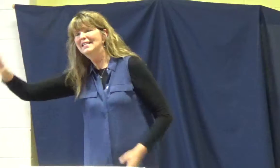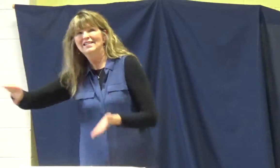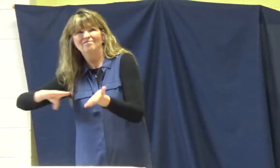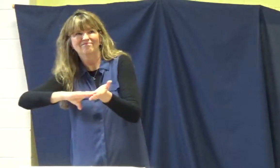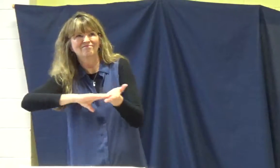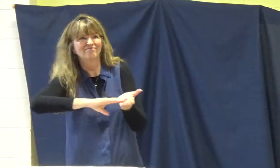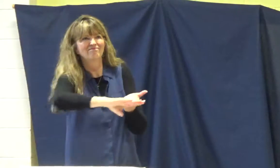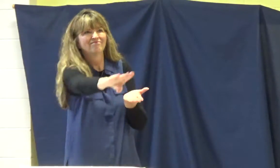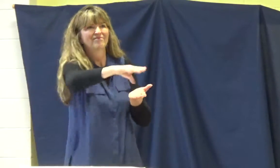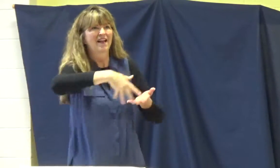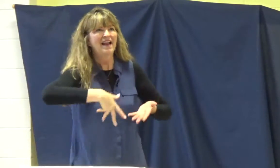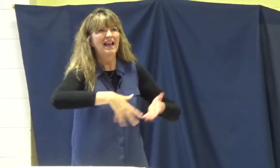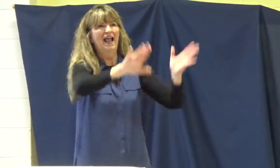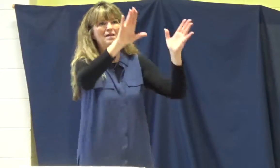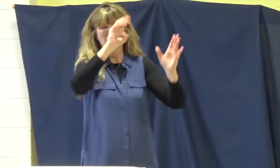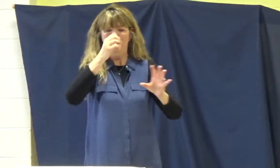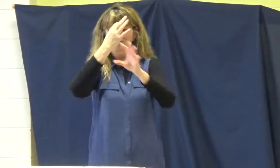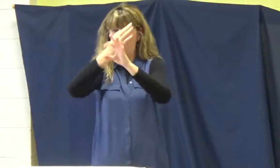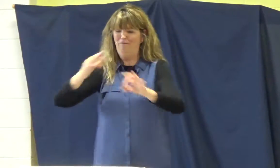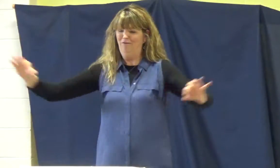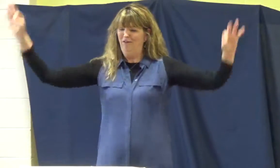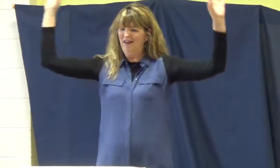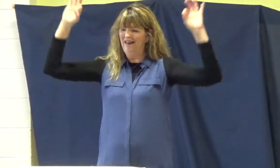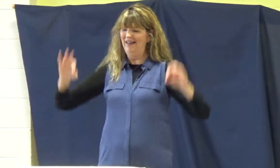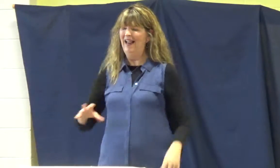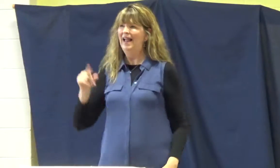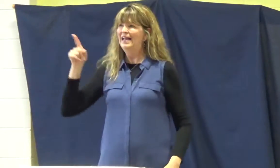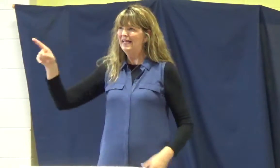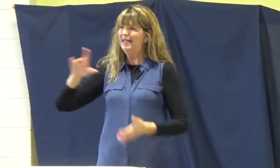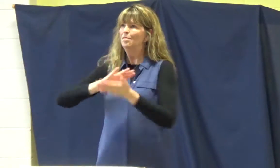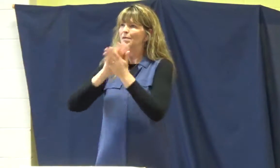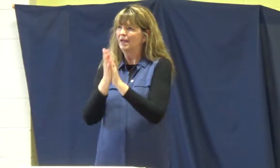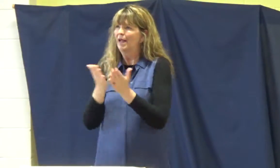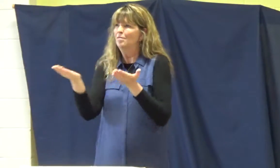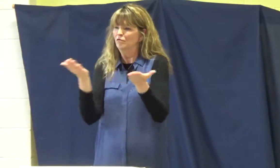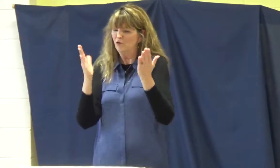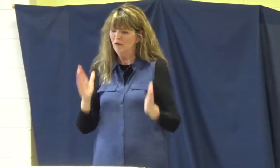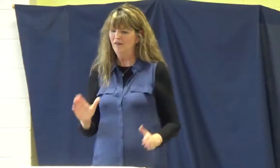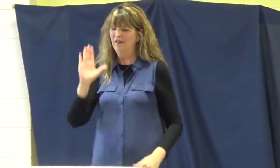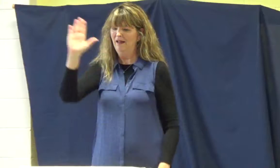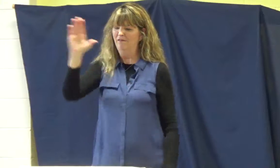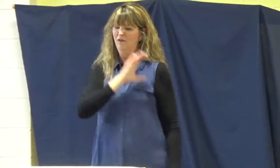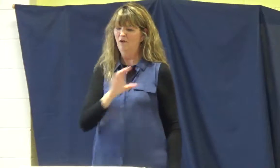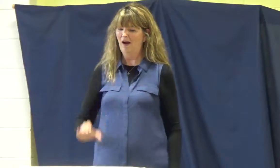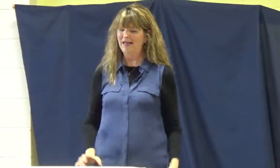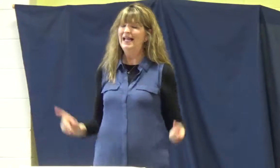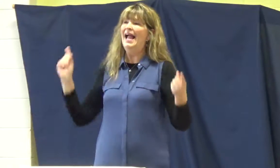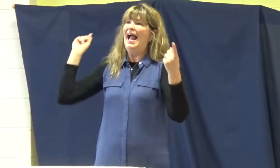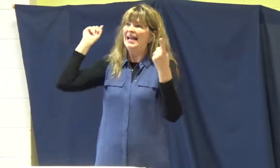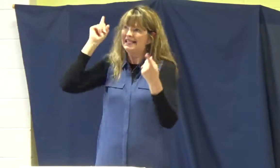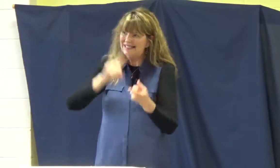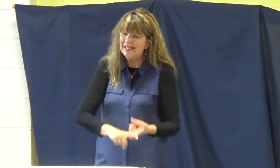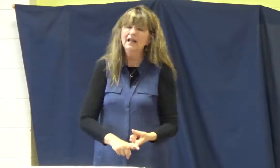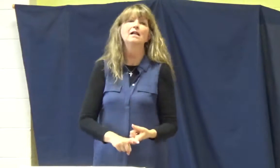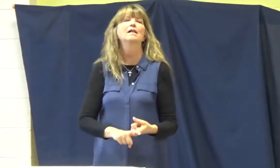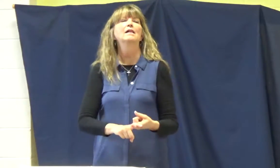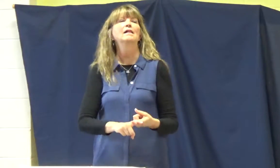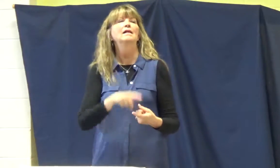Onesimus was the same Onesimus that Philemon set free to become a servant of